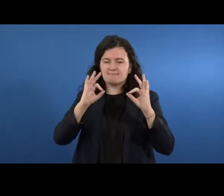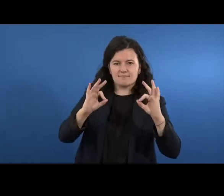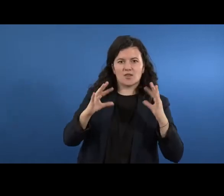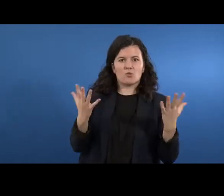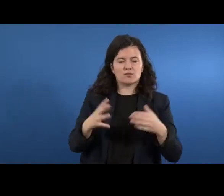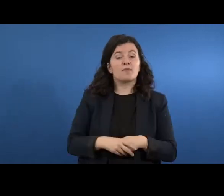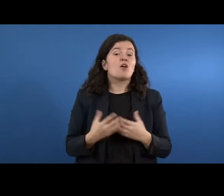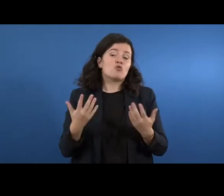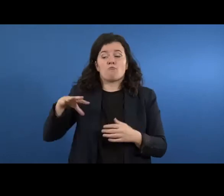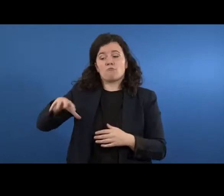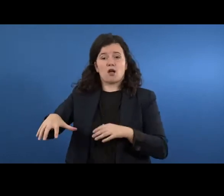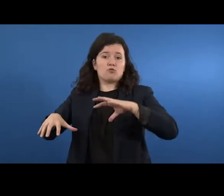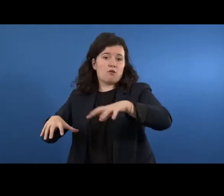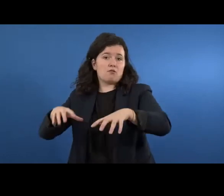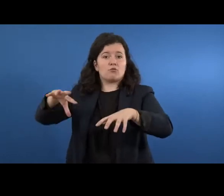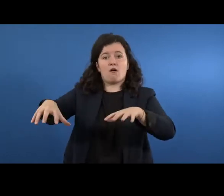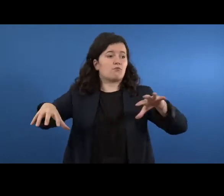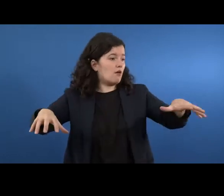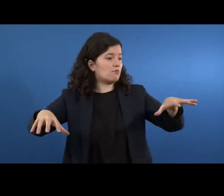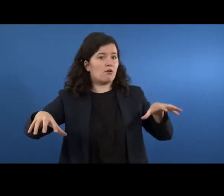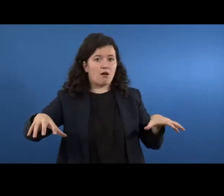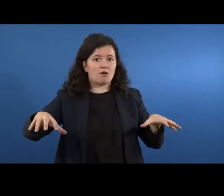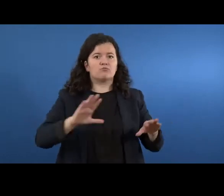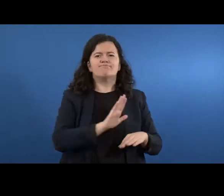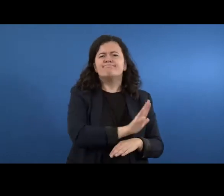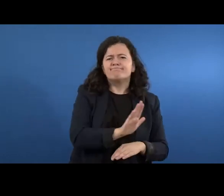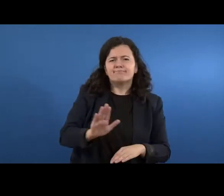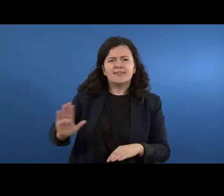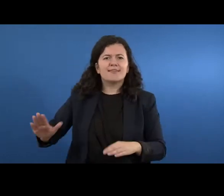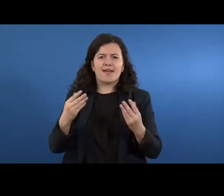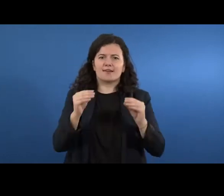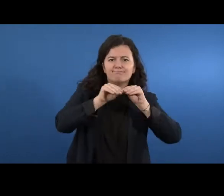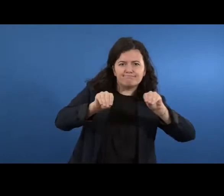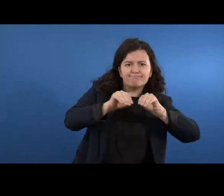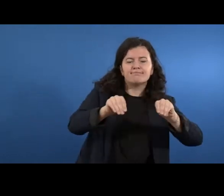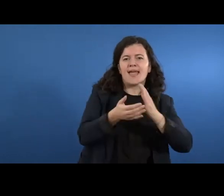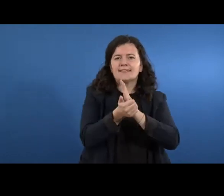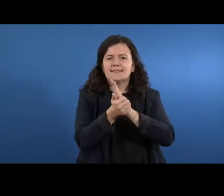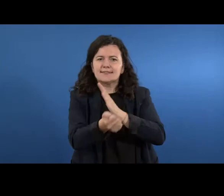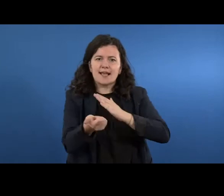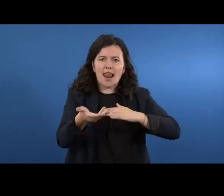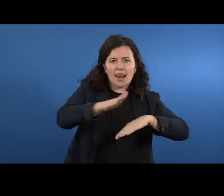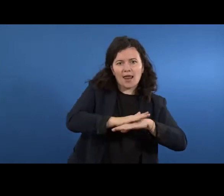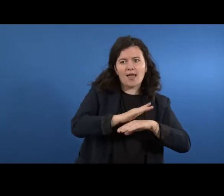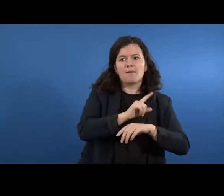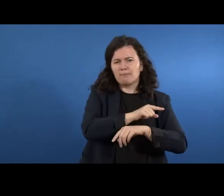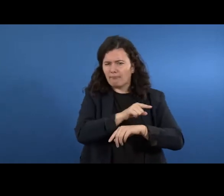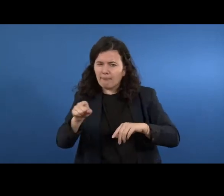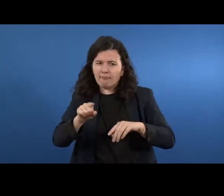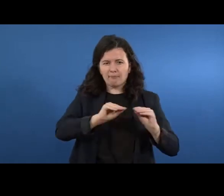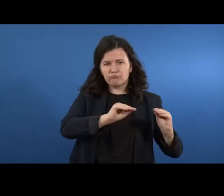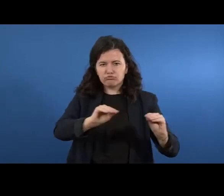countries' technical and vocational education and training and skills system as a whole can